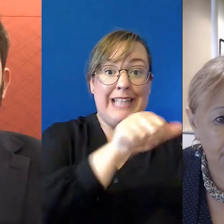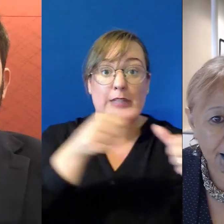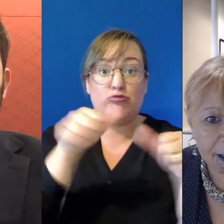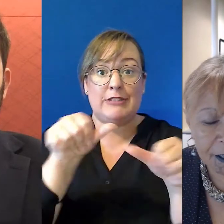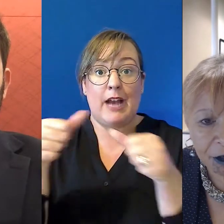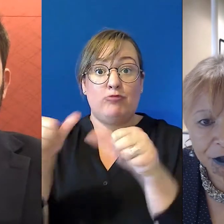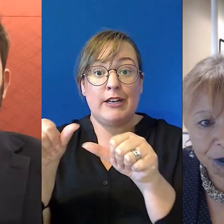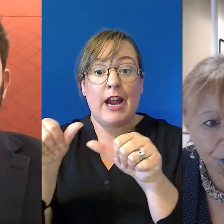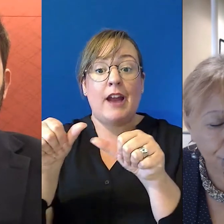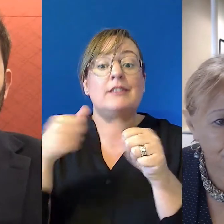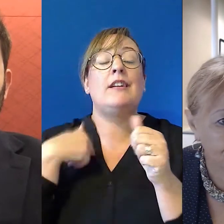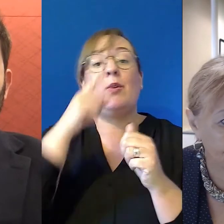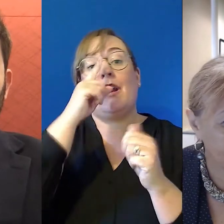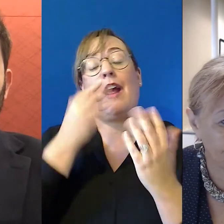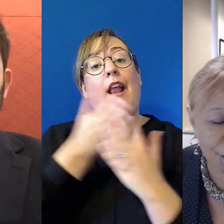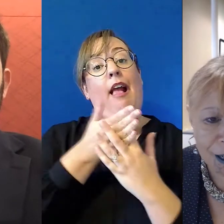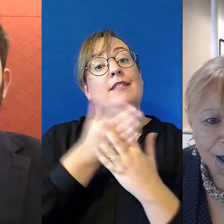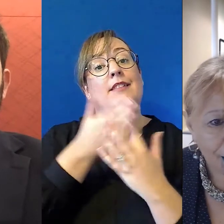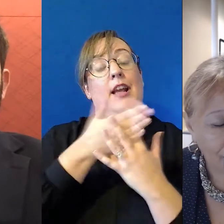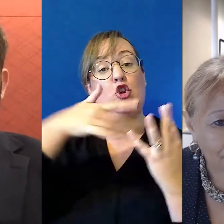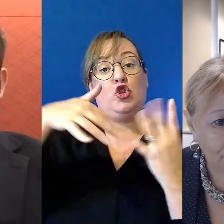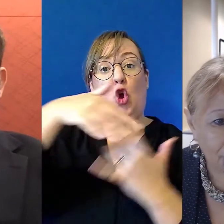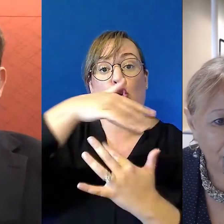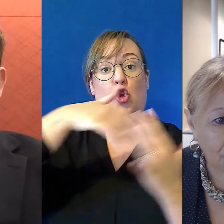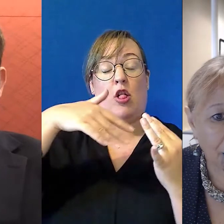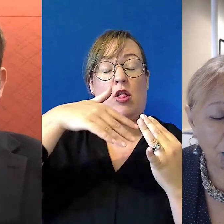ability to access social and cultural services.